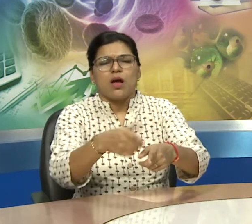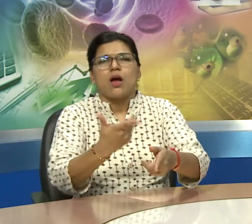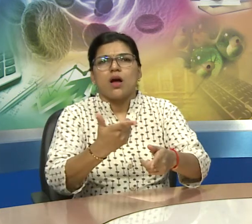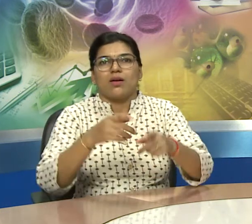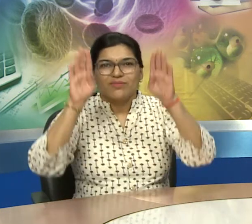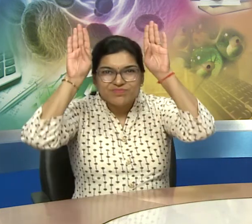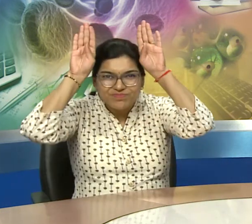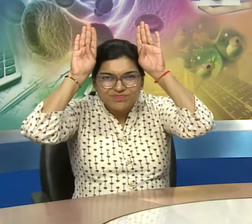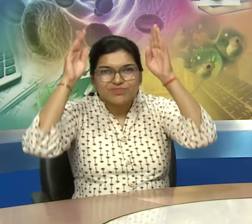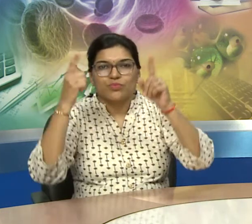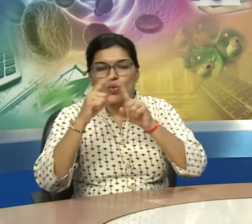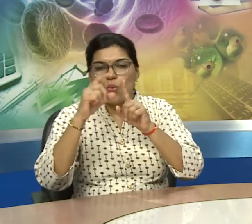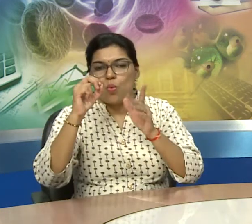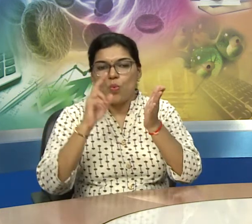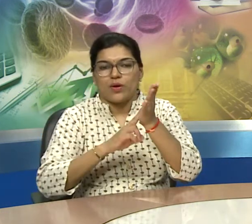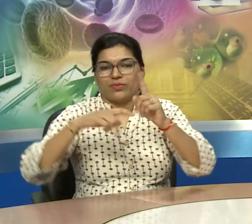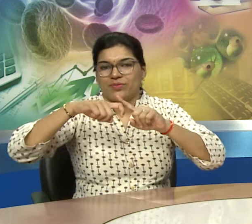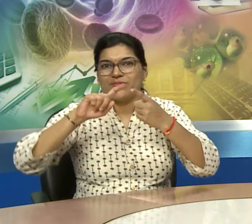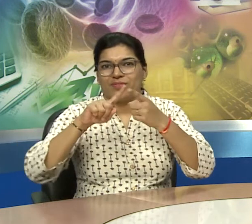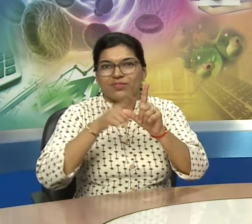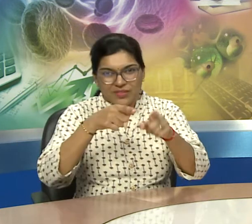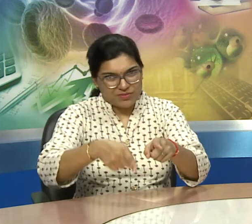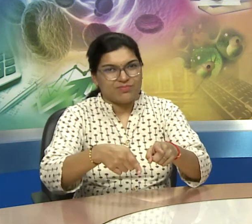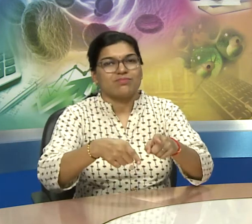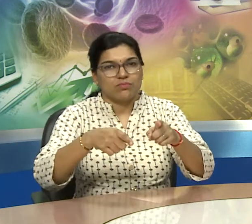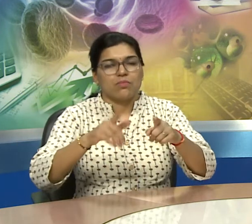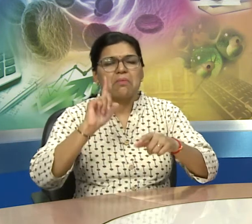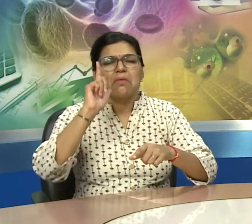And the wheels were two. You know donkey? You all must have seen donkey.